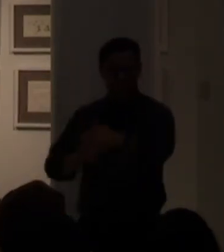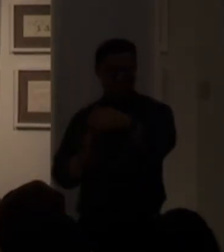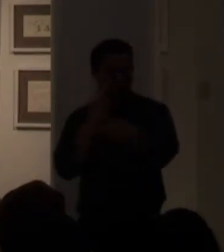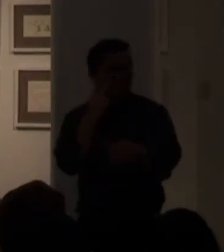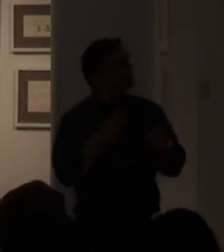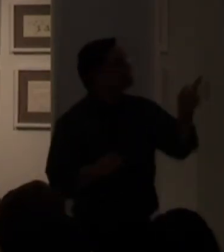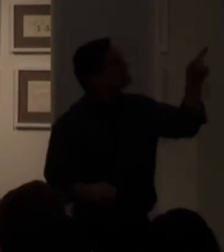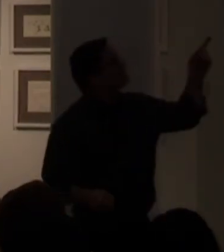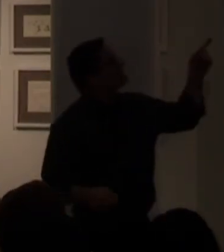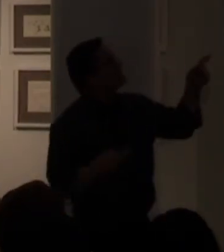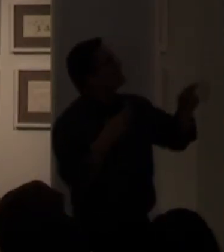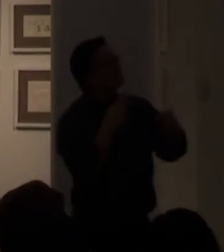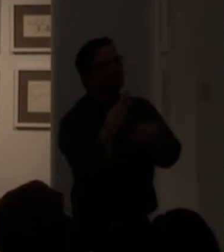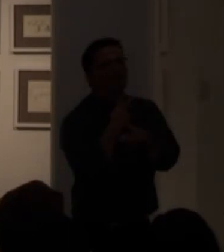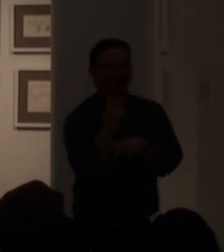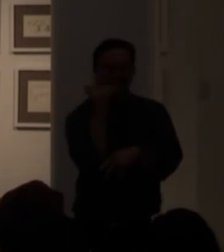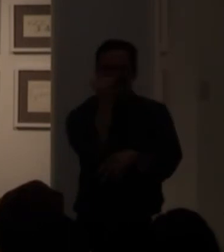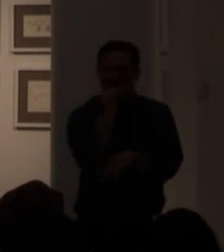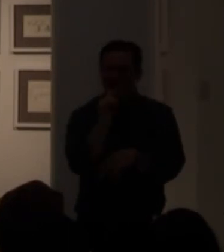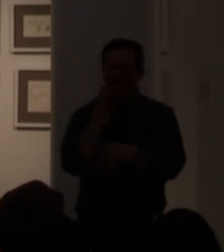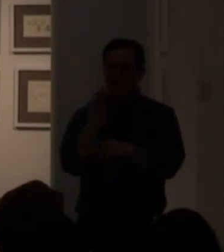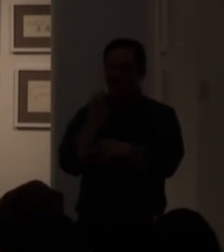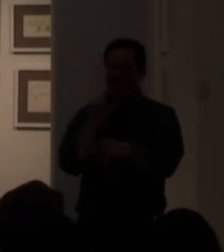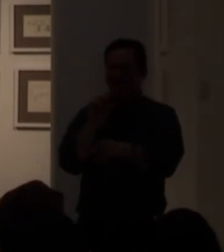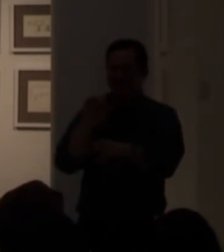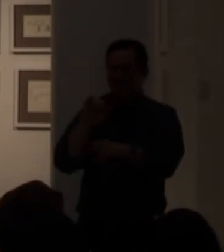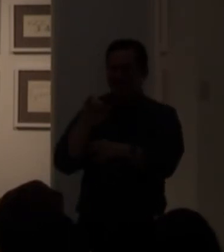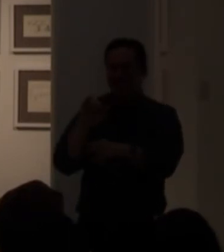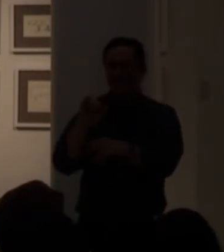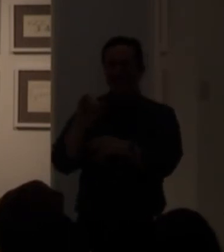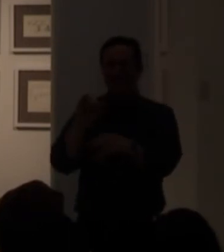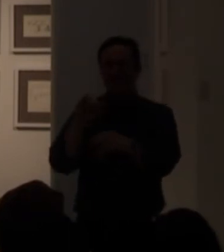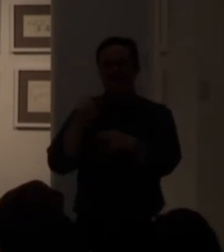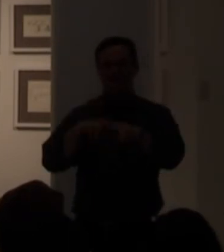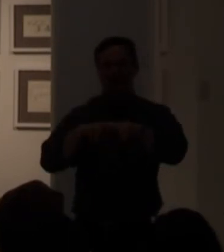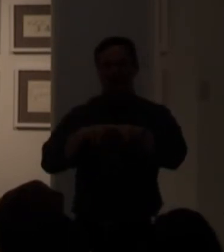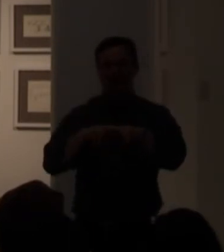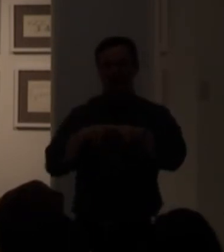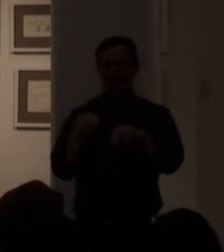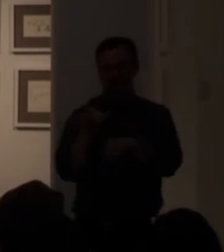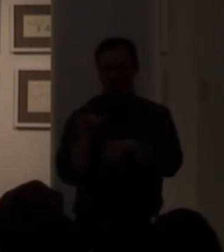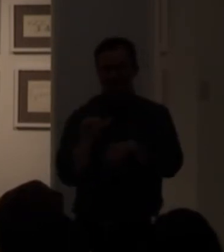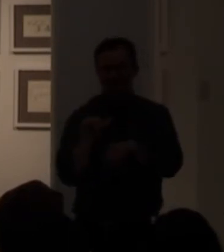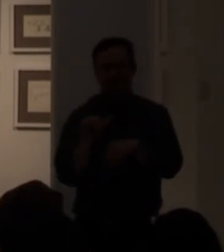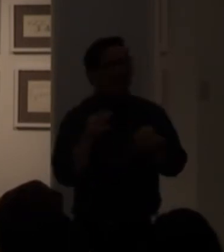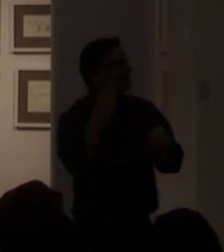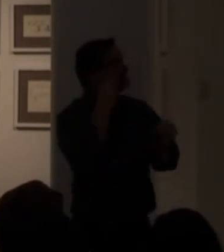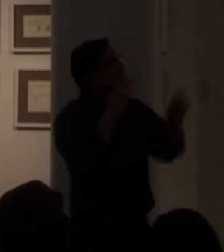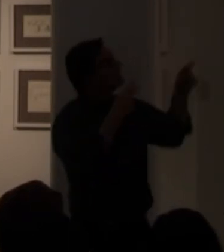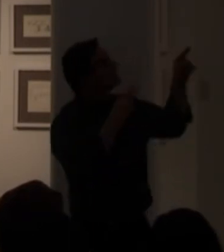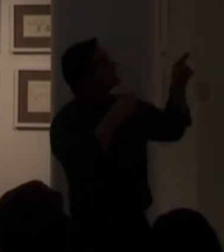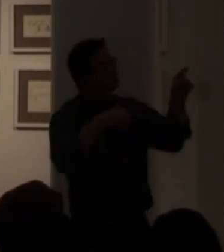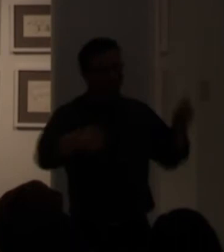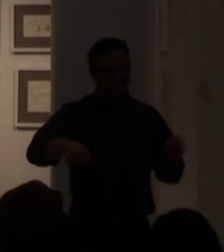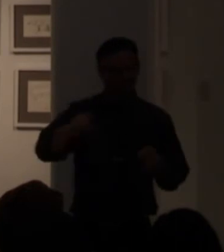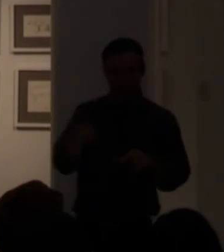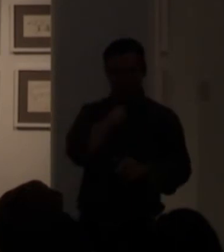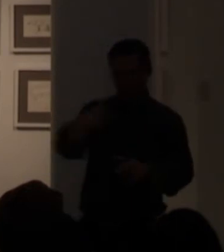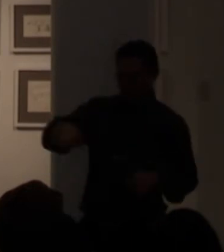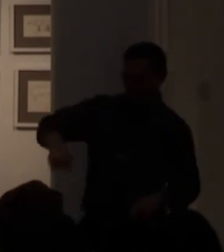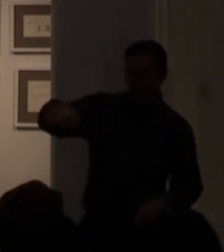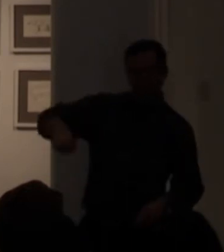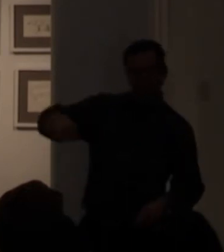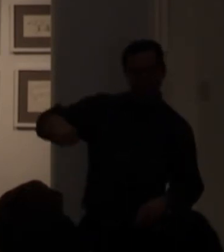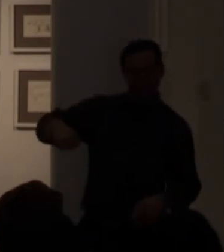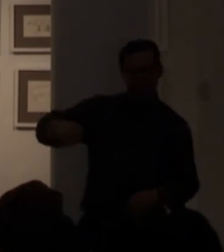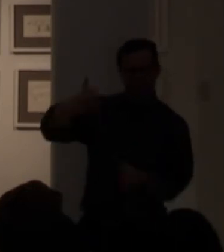see product that looks like the Bellini chair, but it's knockoff, and you can see the handle on the top. About 5